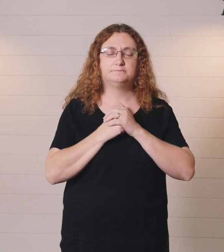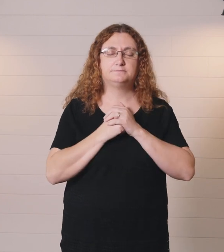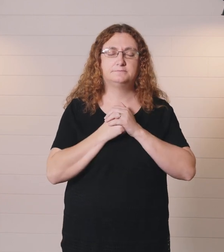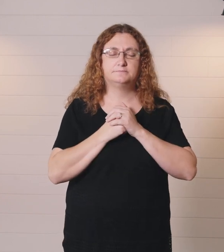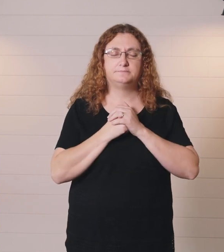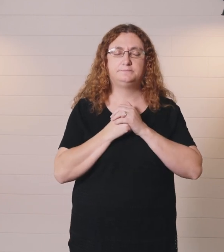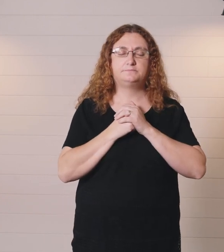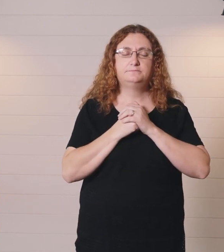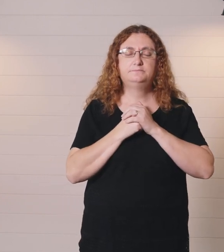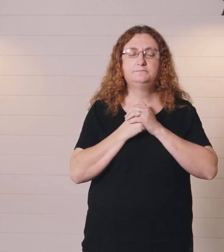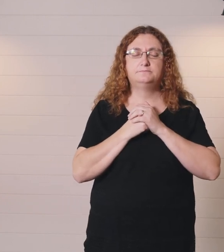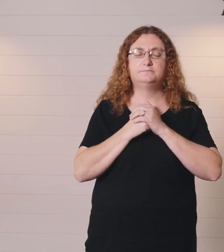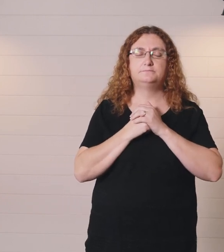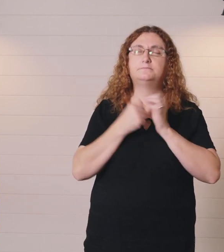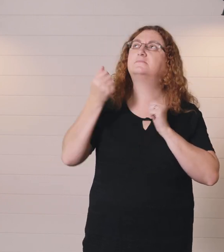Oh God,